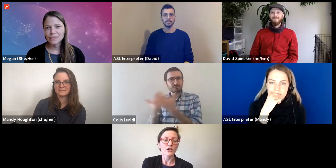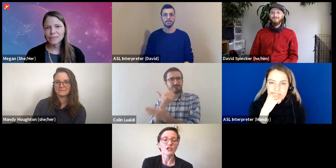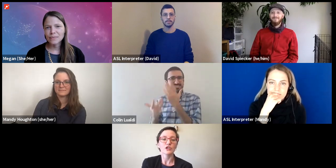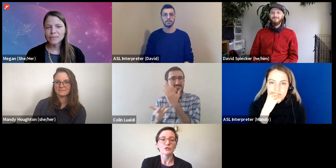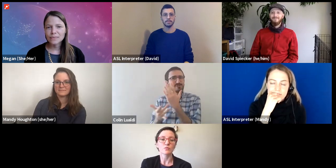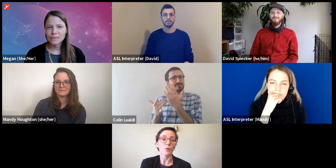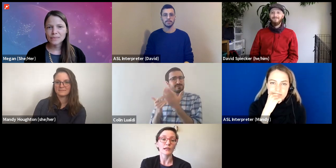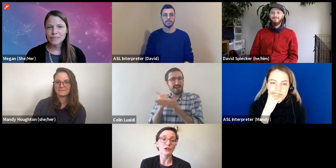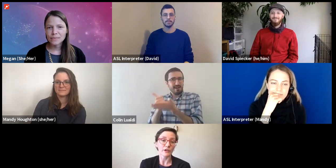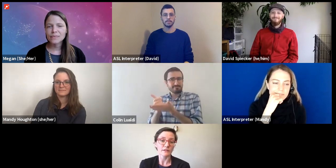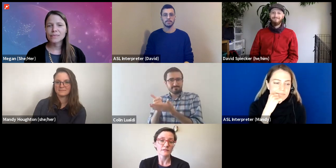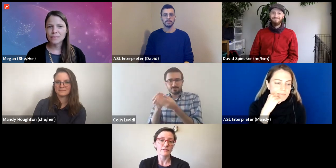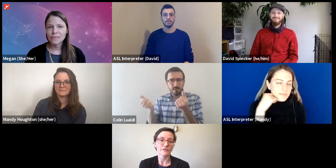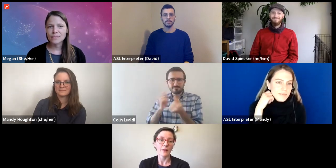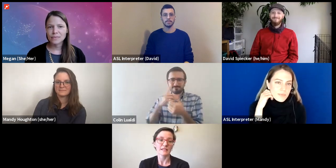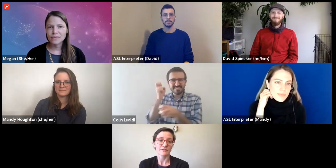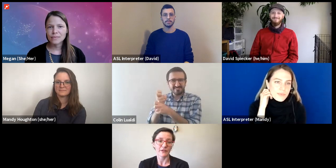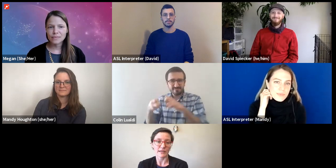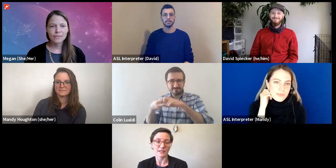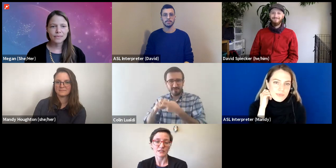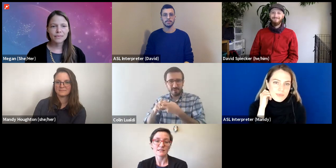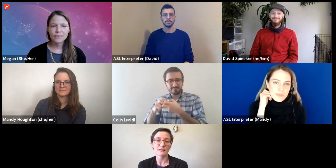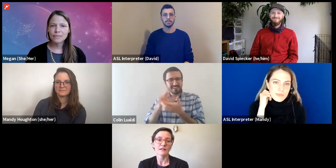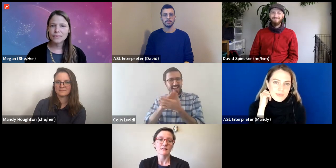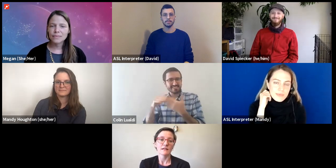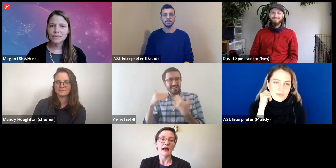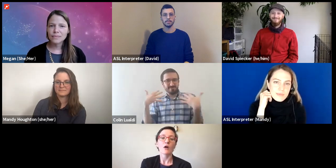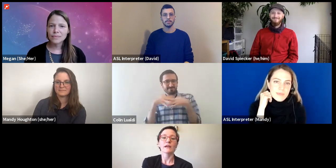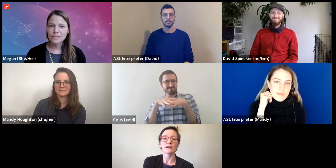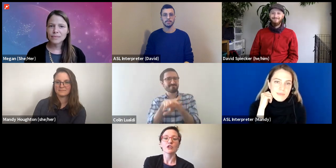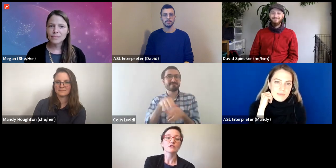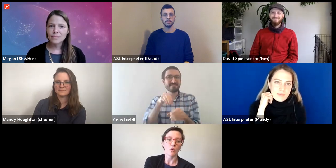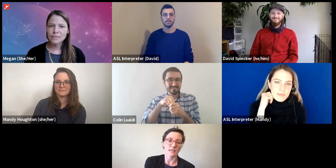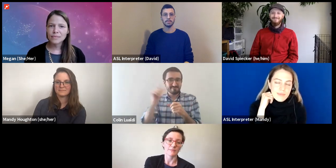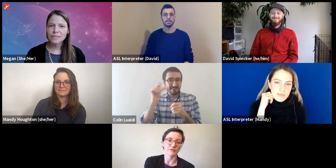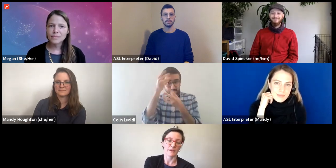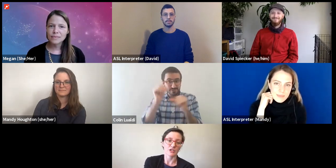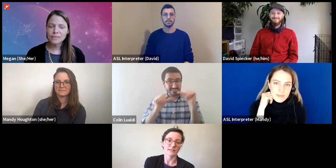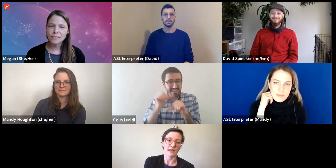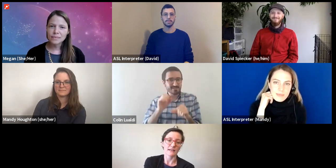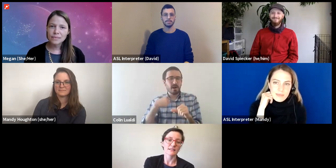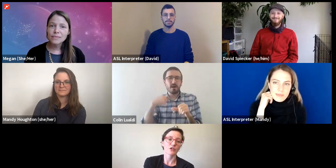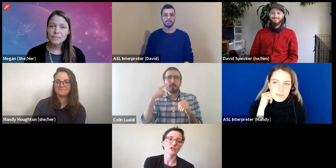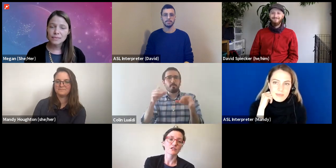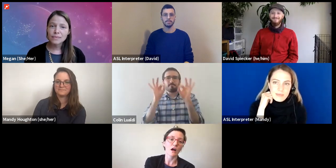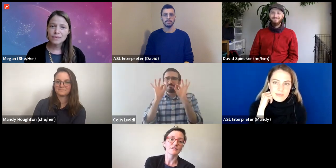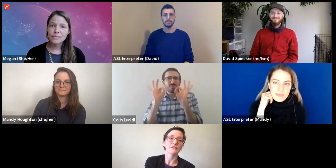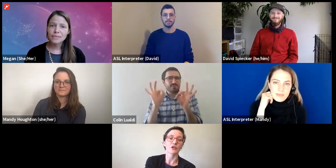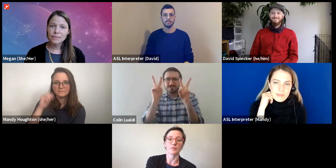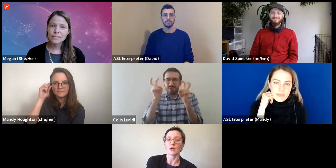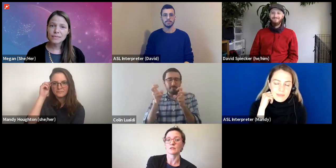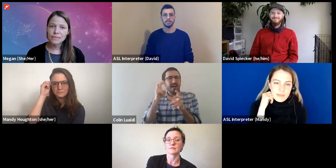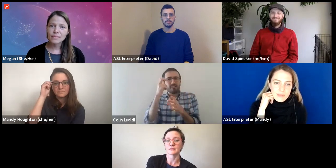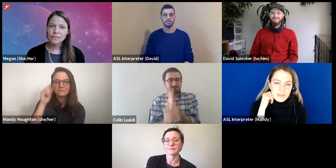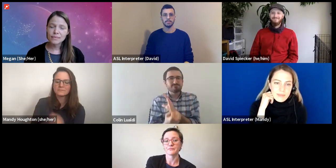how we could use what we learn from these foundations, how we can use quantum information science in order to solve